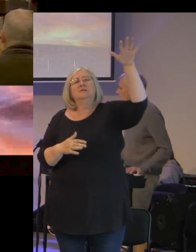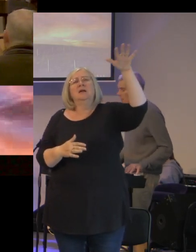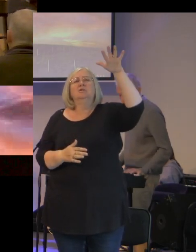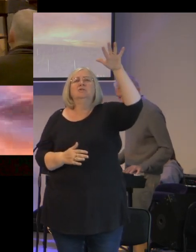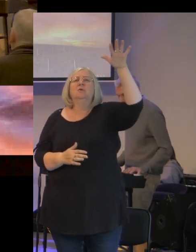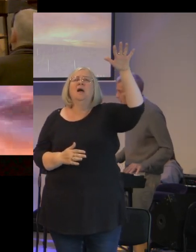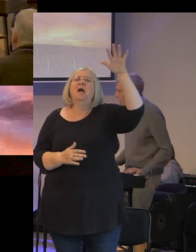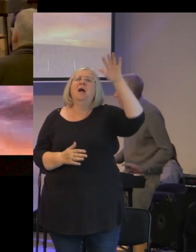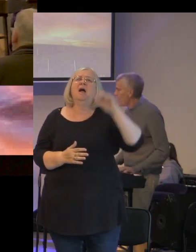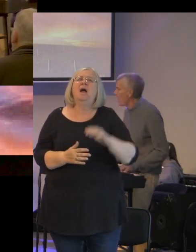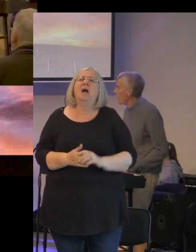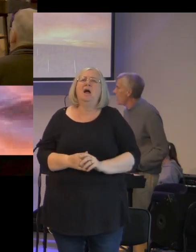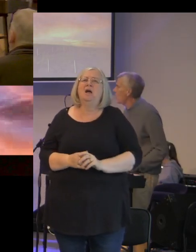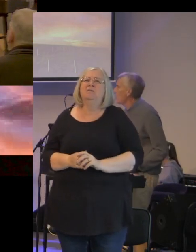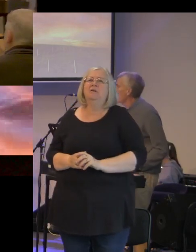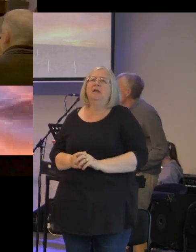your